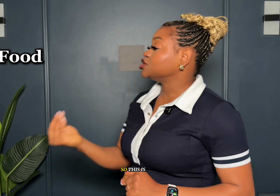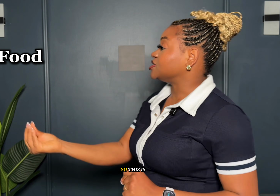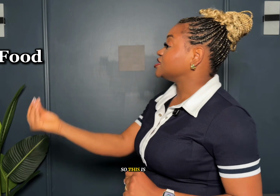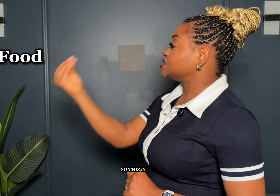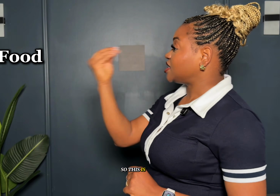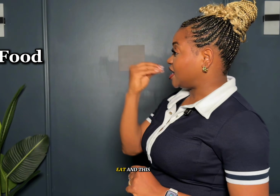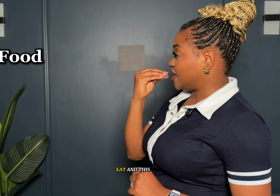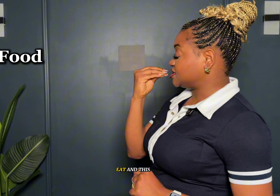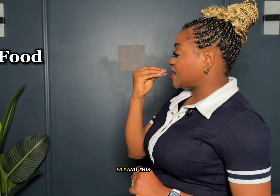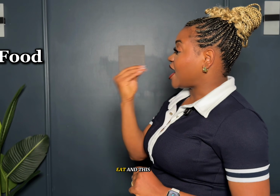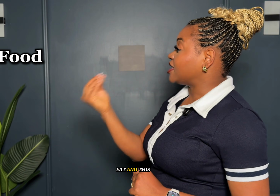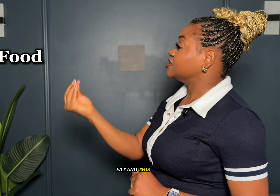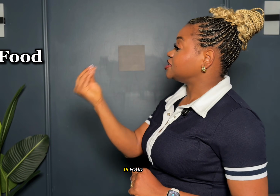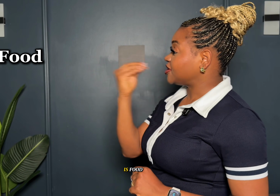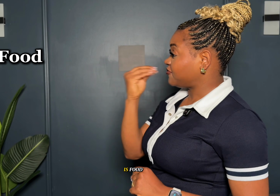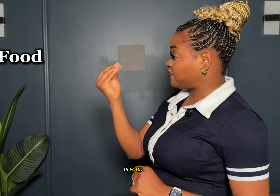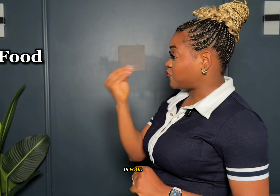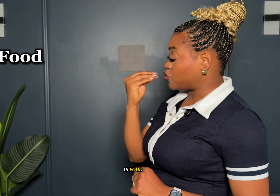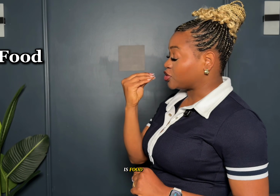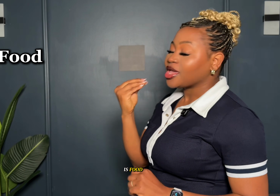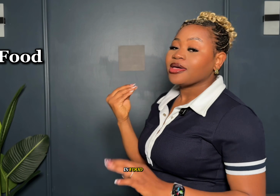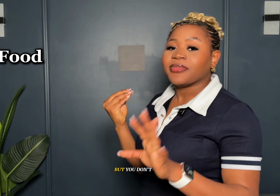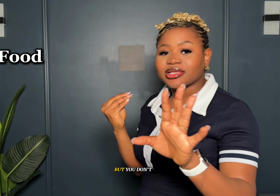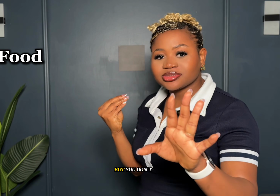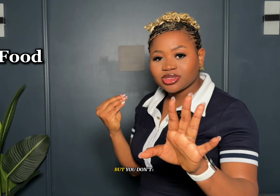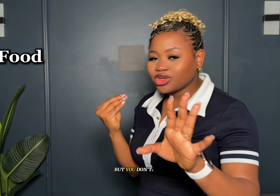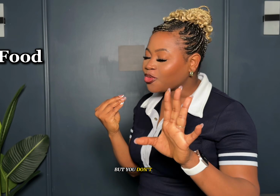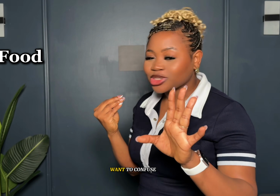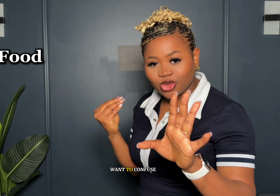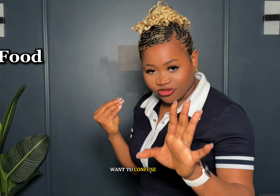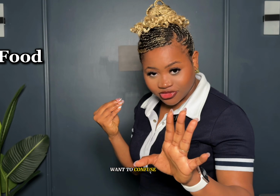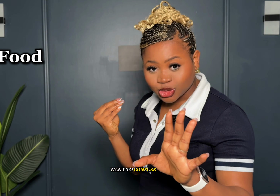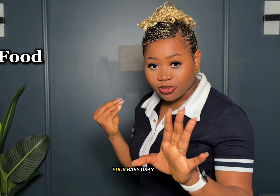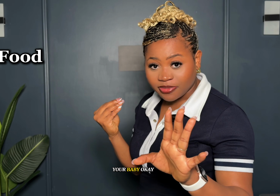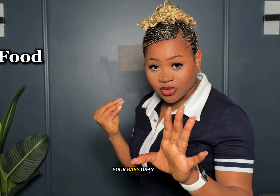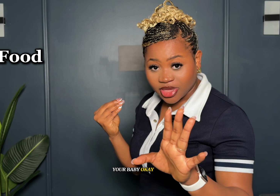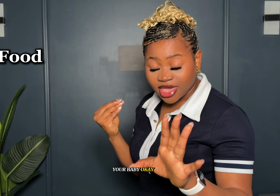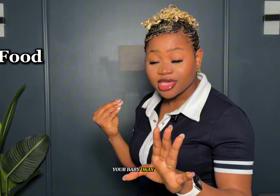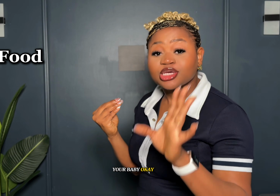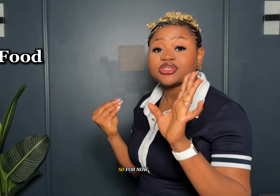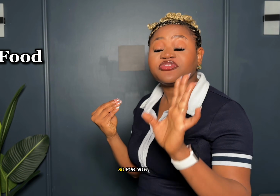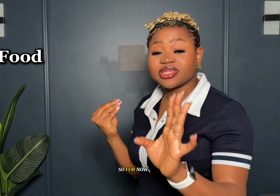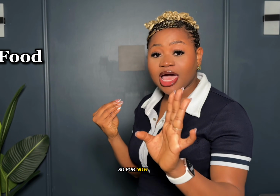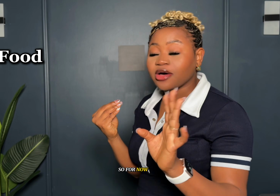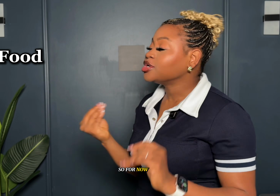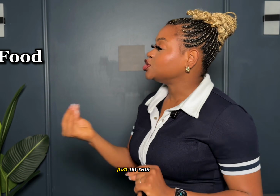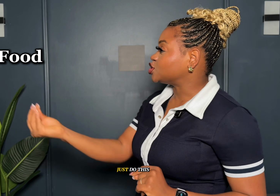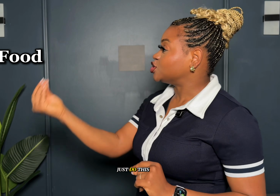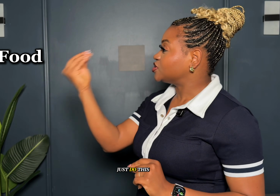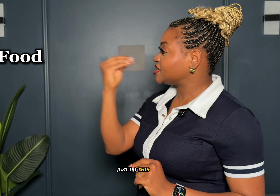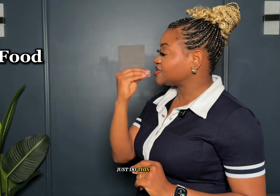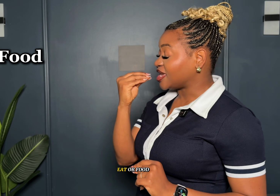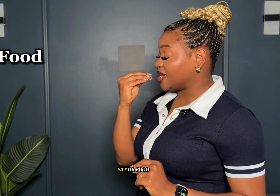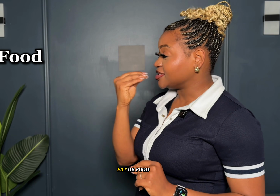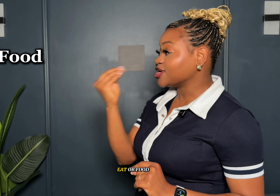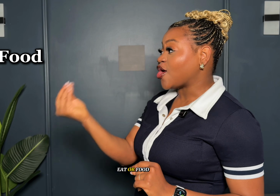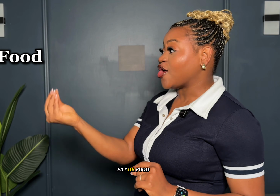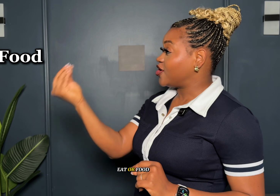this is eat and this is food. But you don't want to confuse your baby, okay? So for now, just do this, eat or